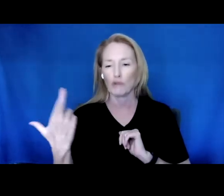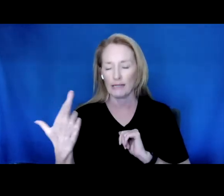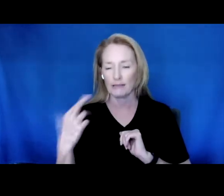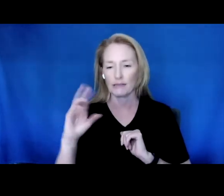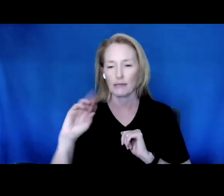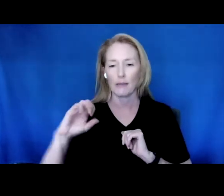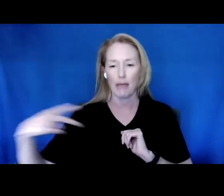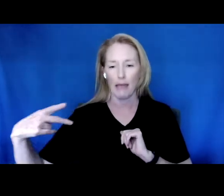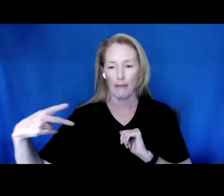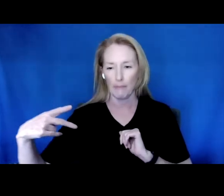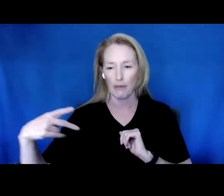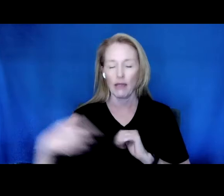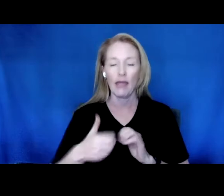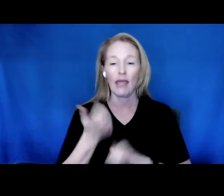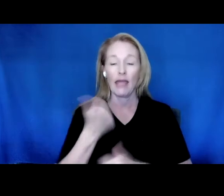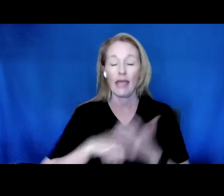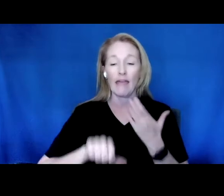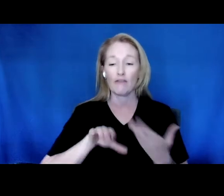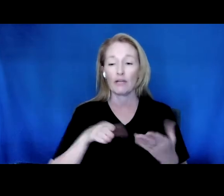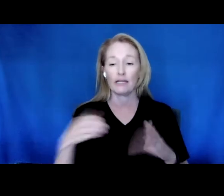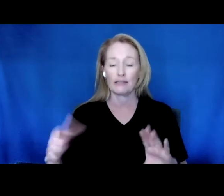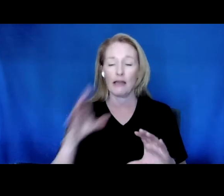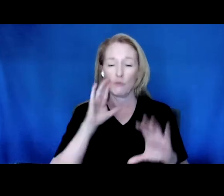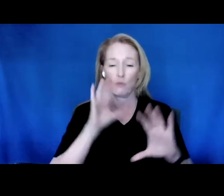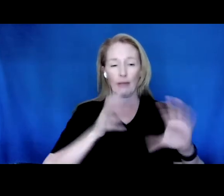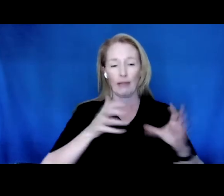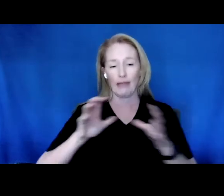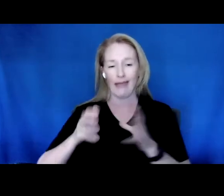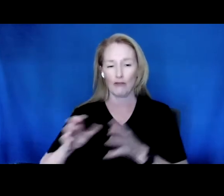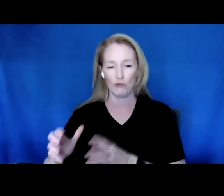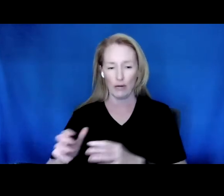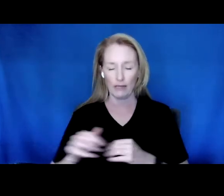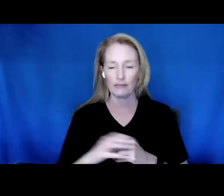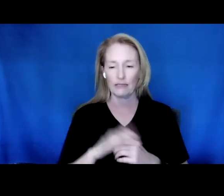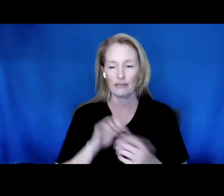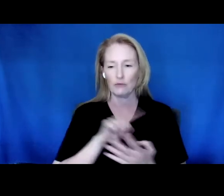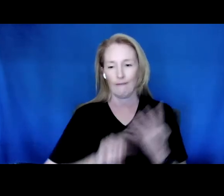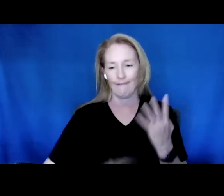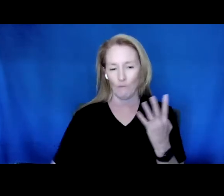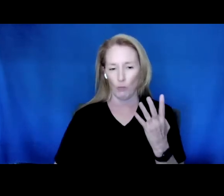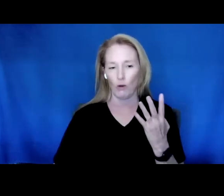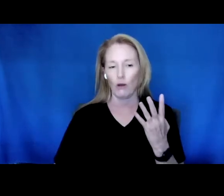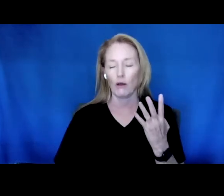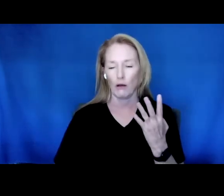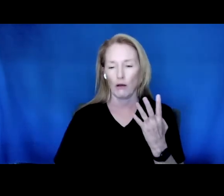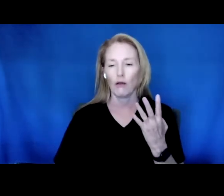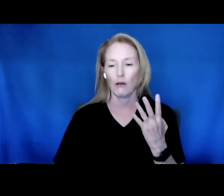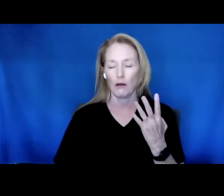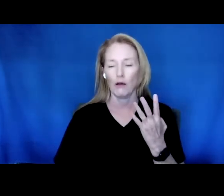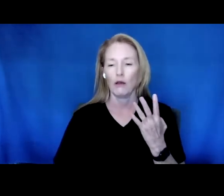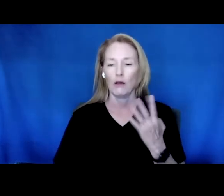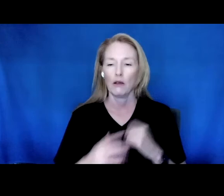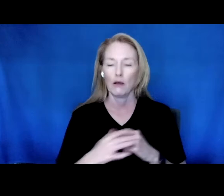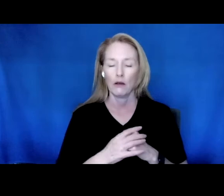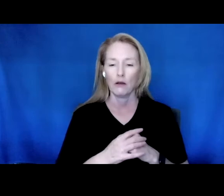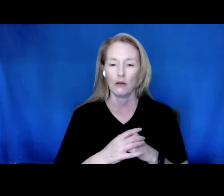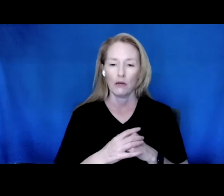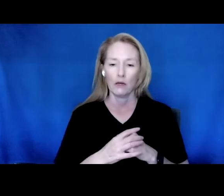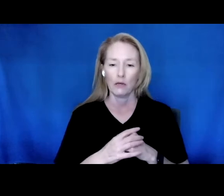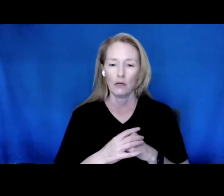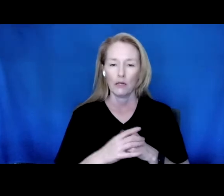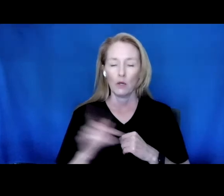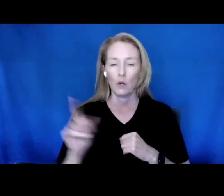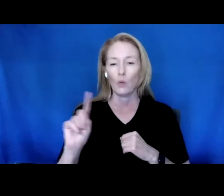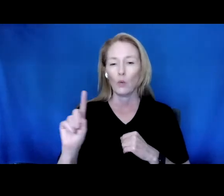be categorized into one of these 4 areas. So in the cases where a fetus or an infant weigh